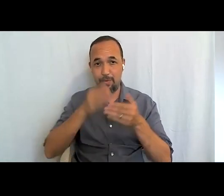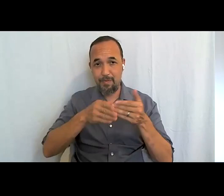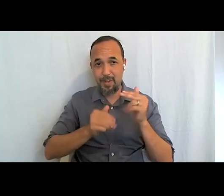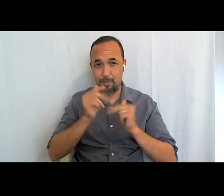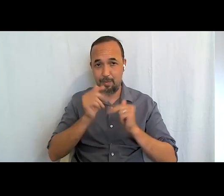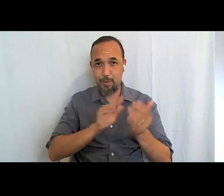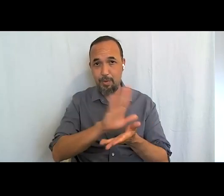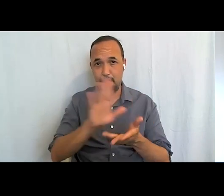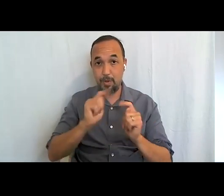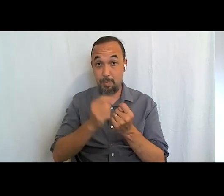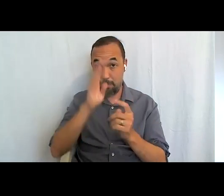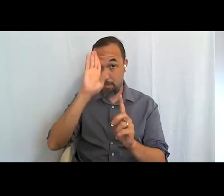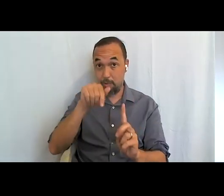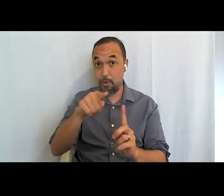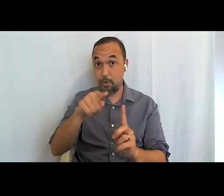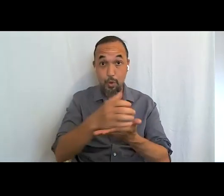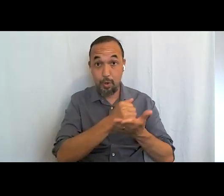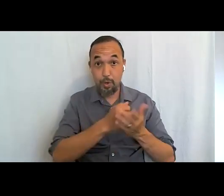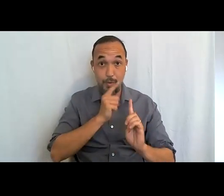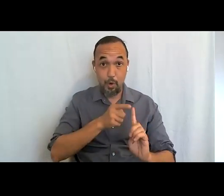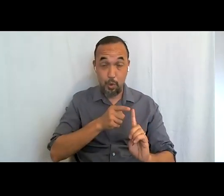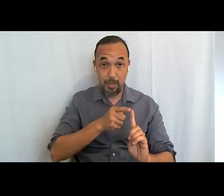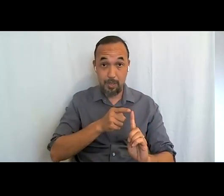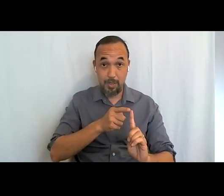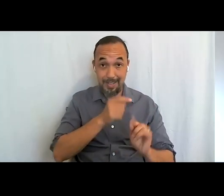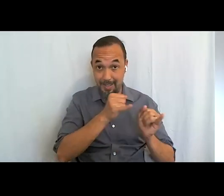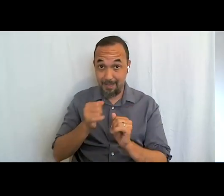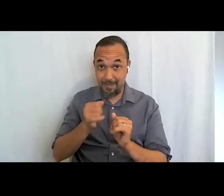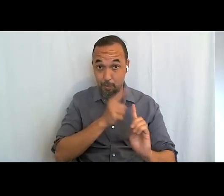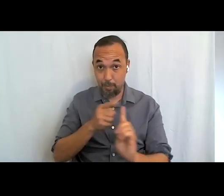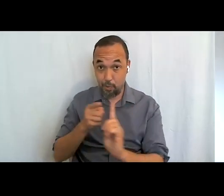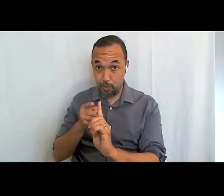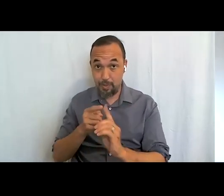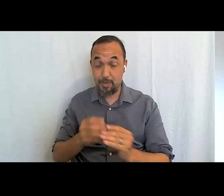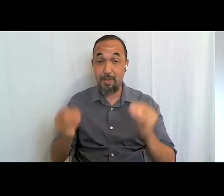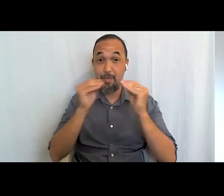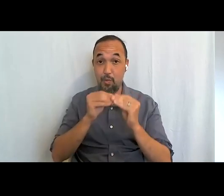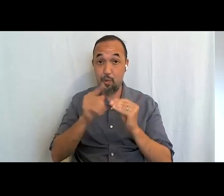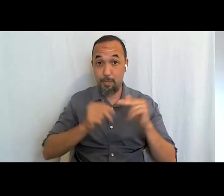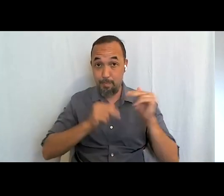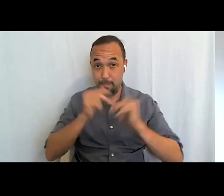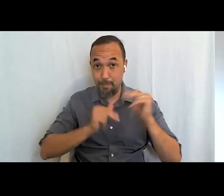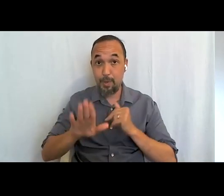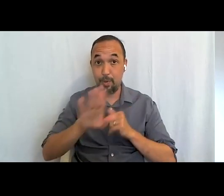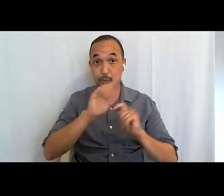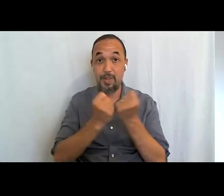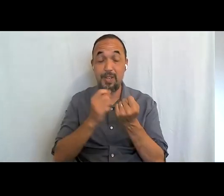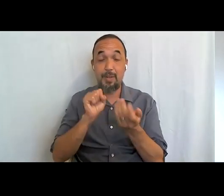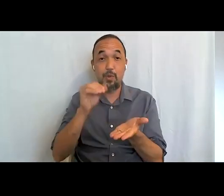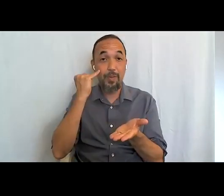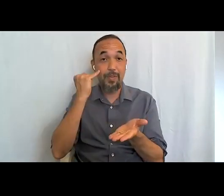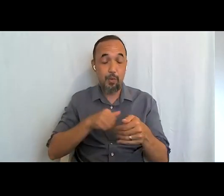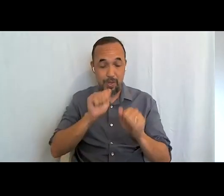points individually the more you build your teams? So if you can complete your team and get that all